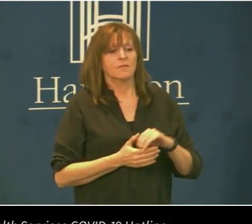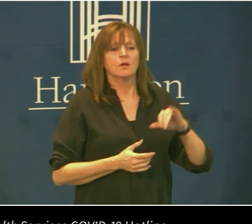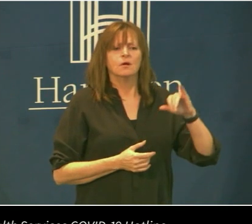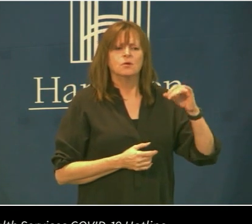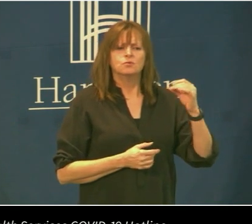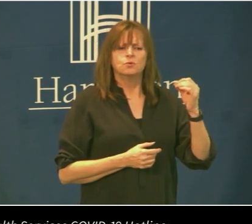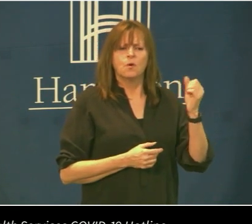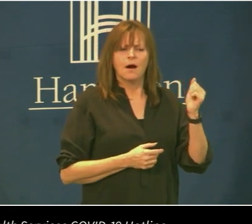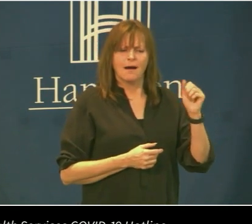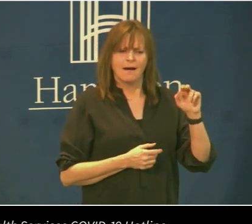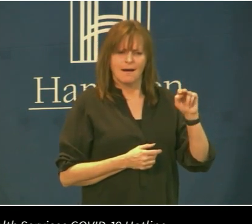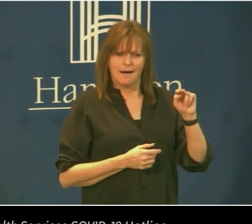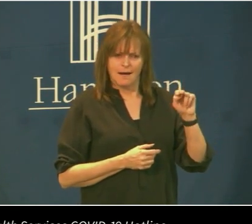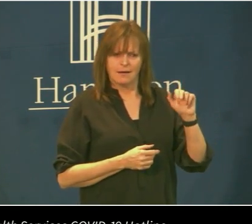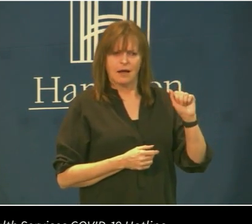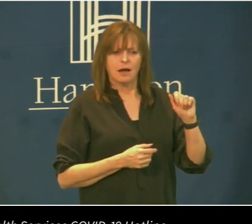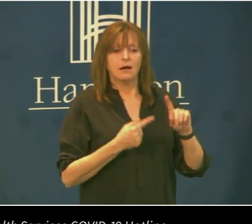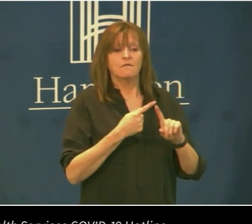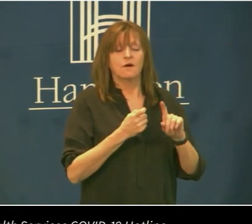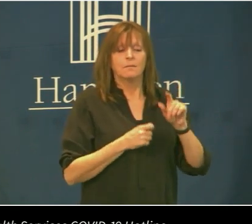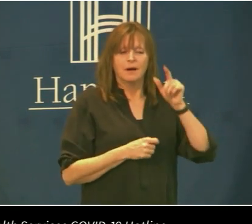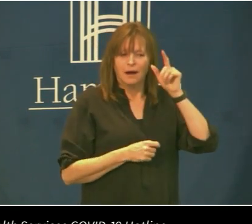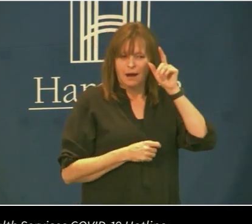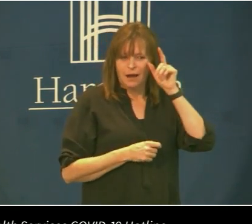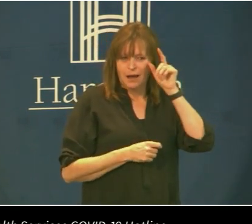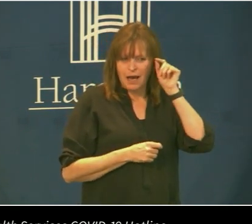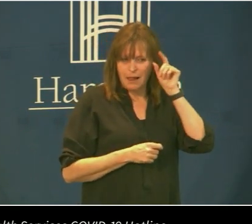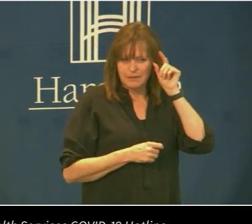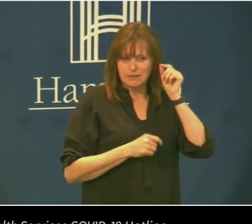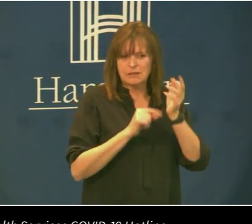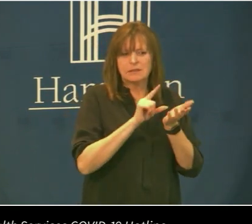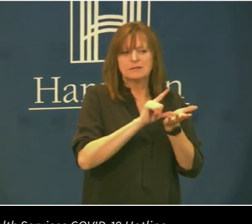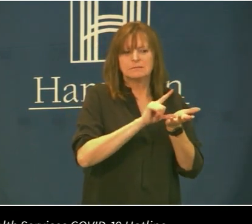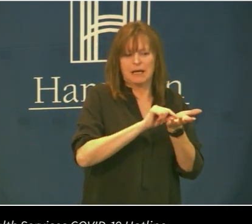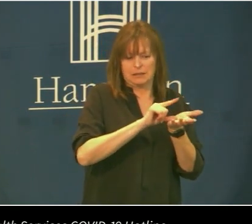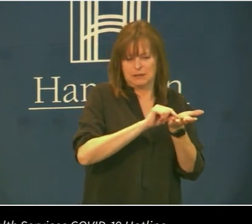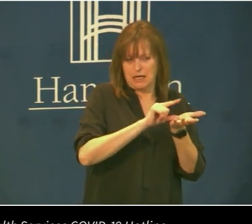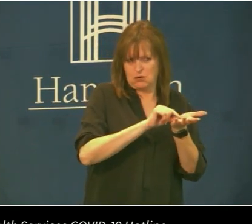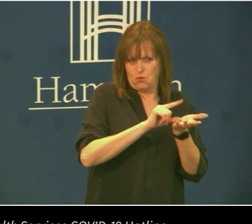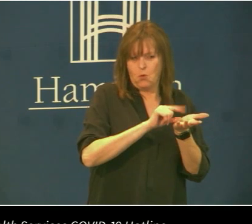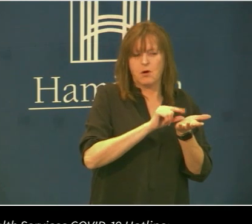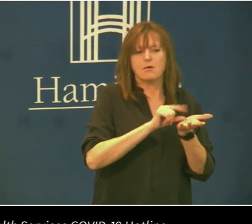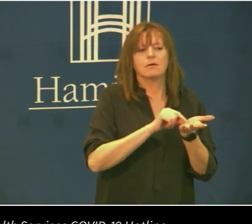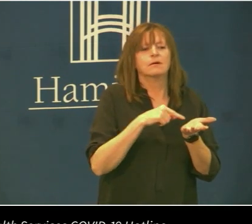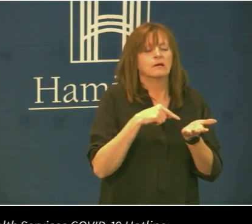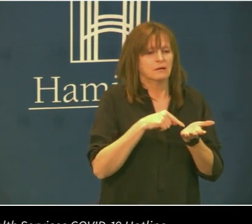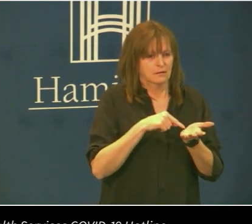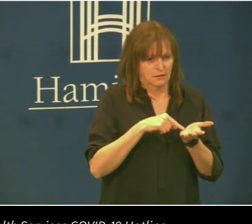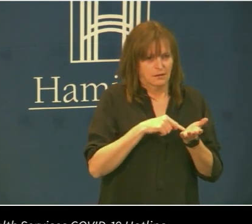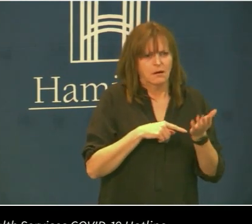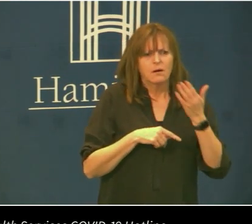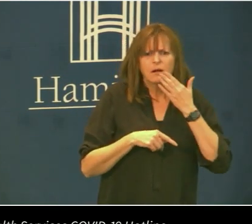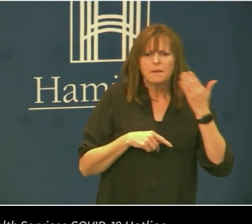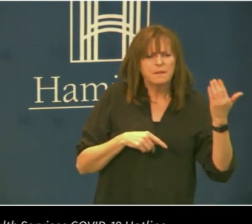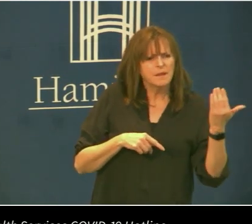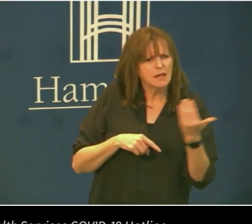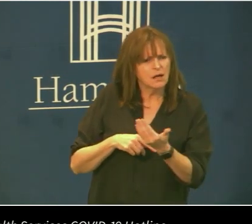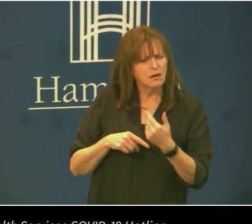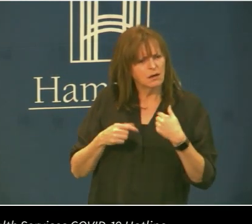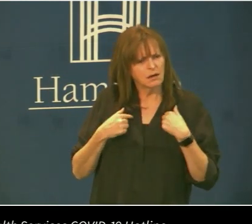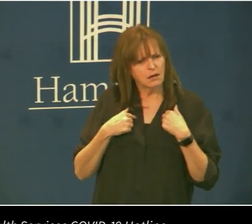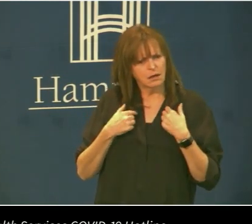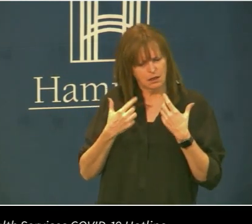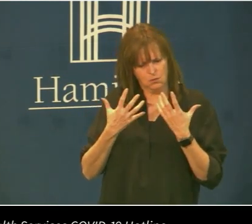Hi, thanks so much for taking my question. I'm looking to find out how many patients and how many staff that this